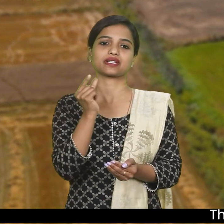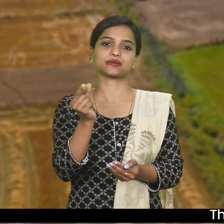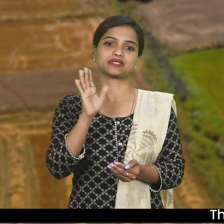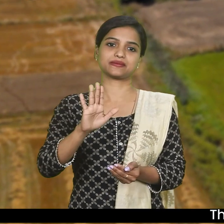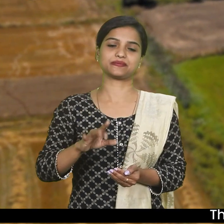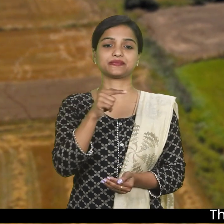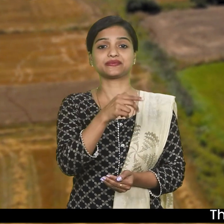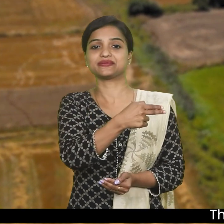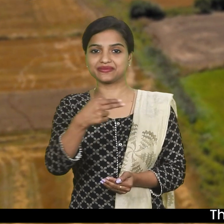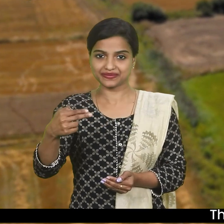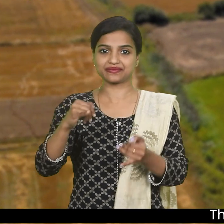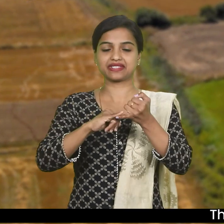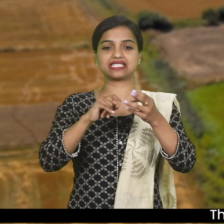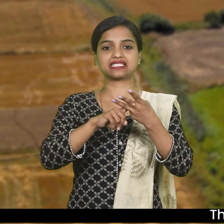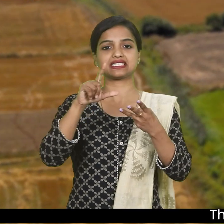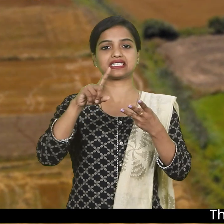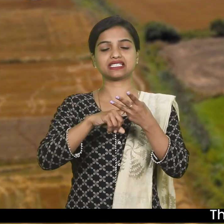This is called selection.